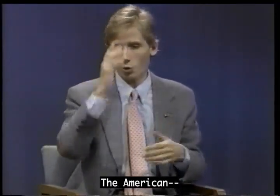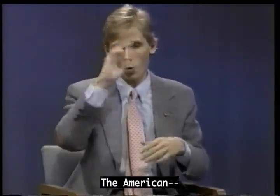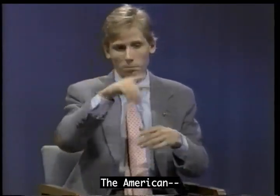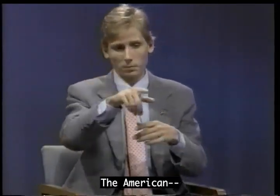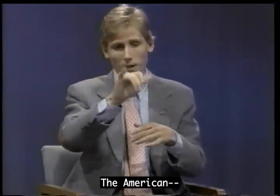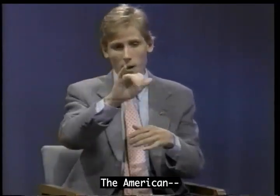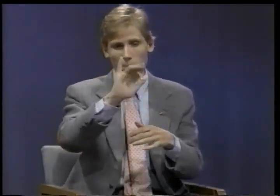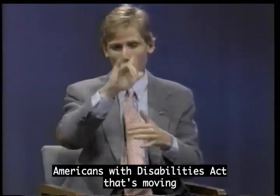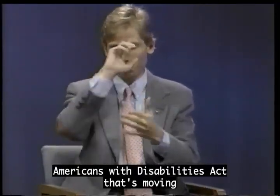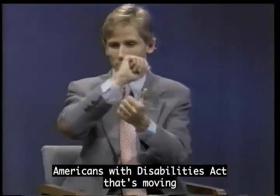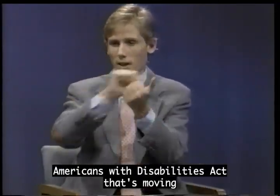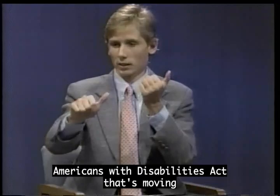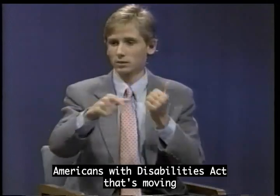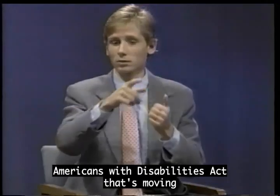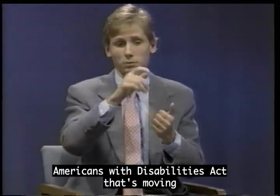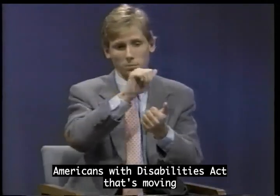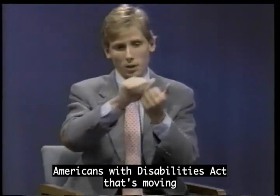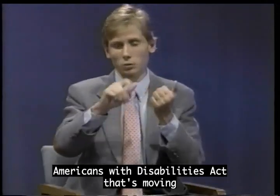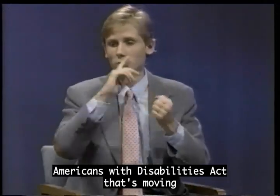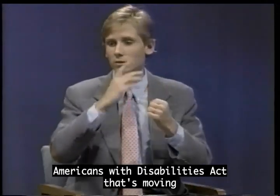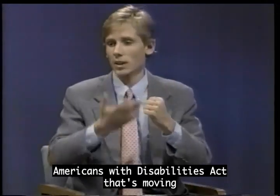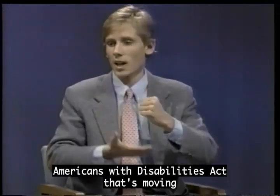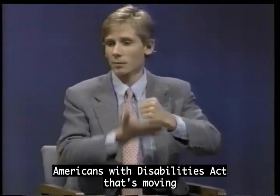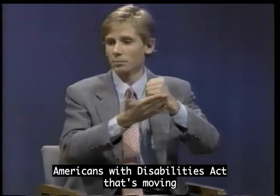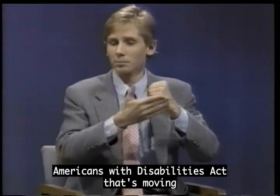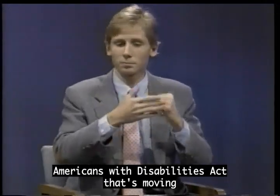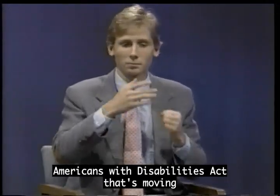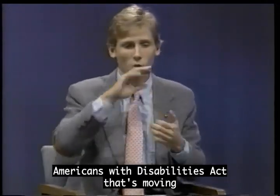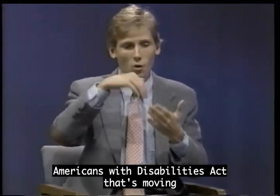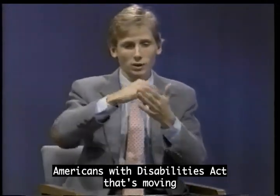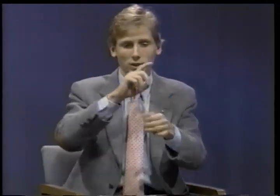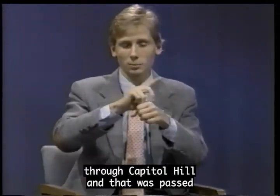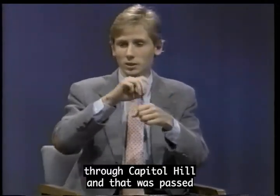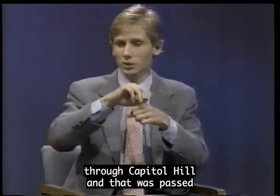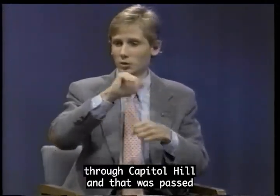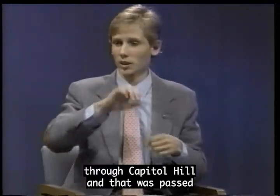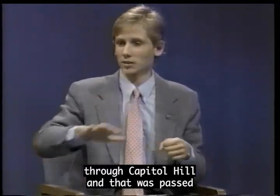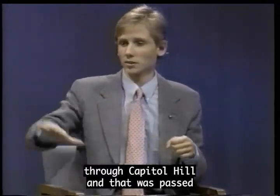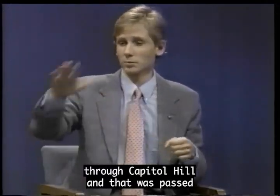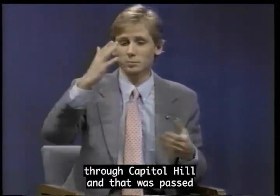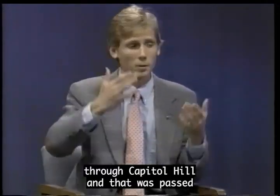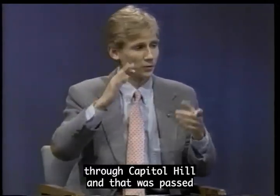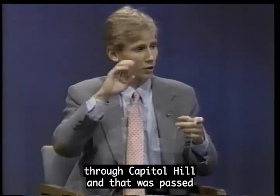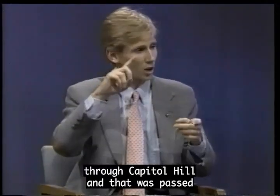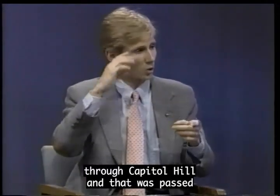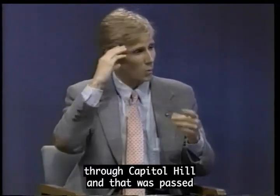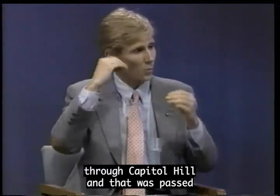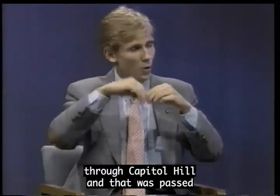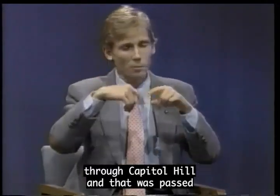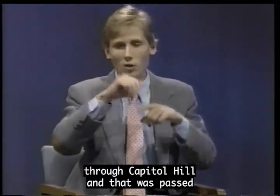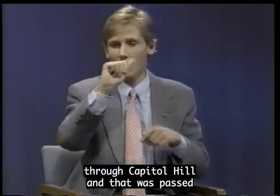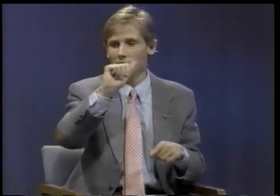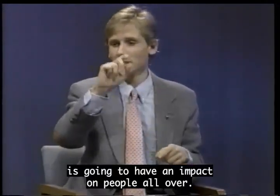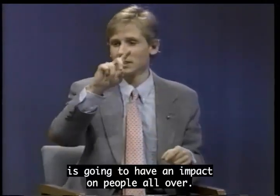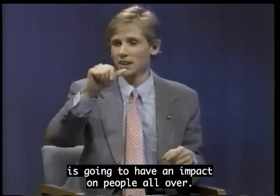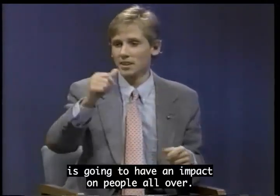Americans with Disabilities Act that's moving through Capitol Hill and that was passed is going to have an impact on people all